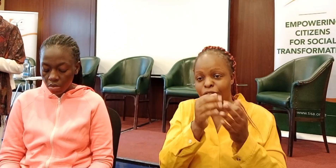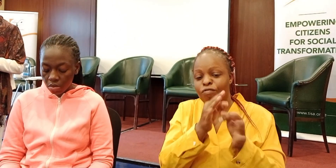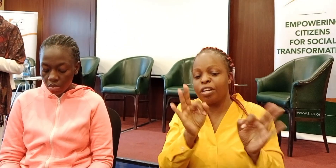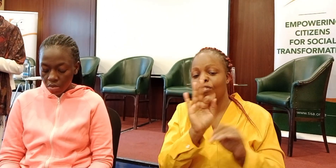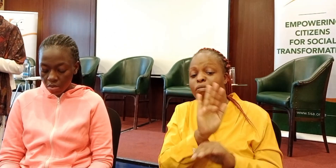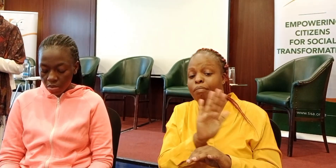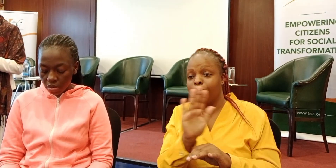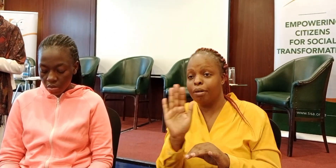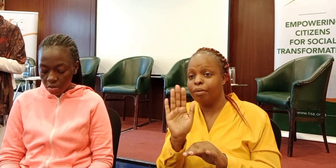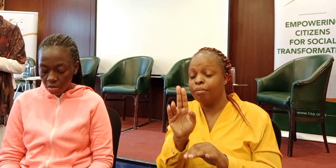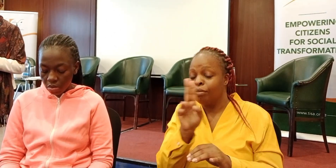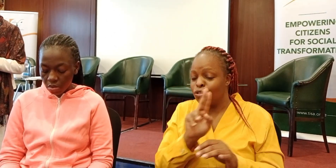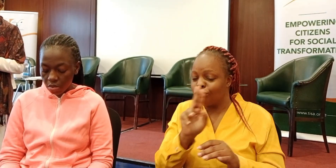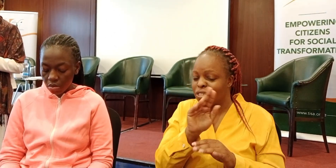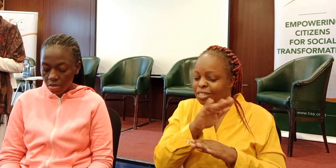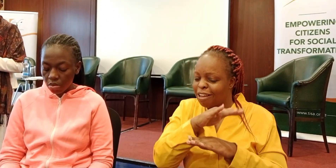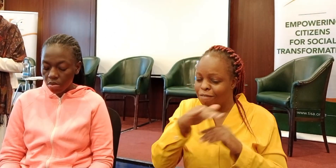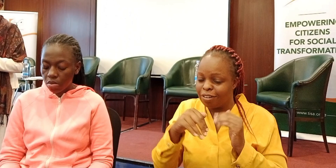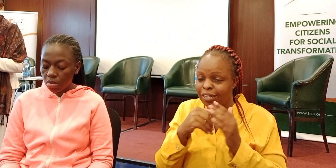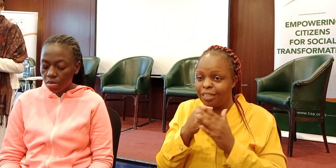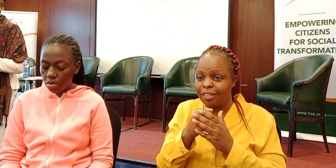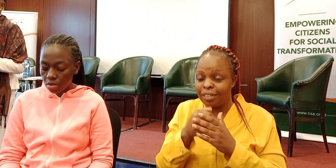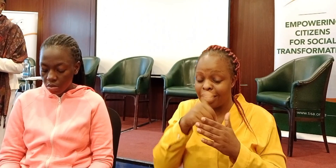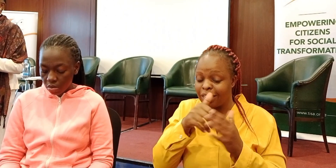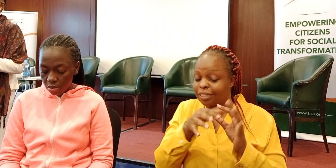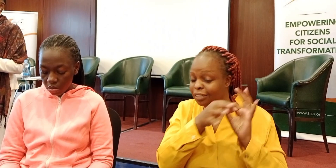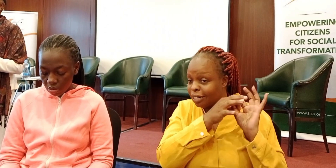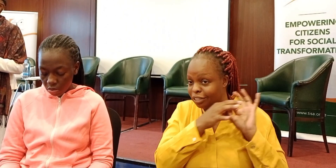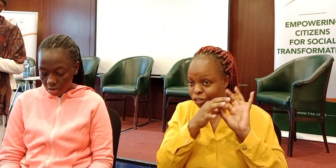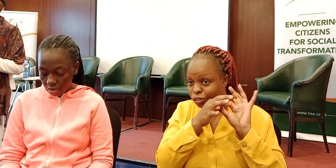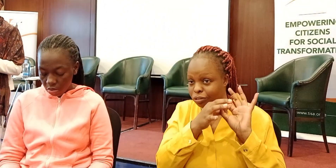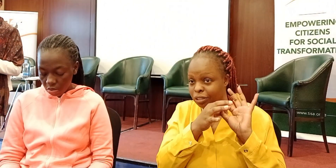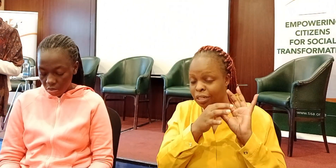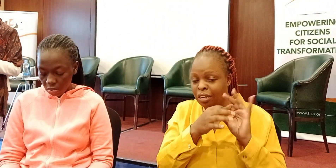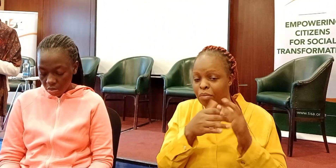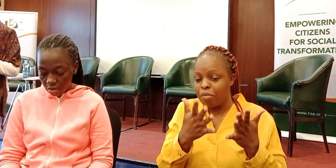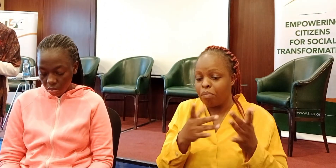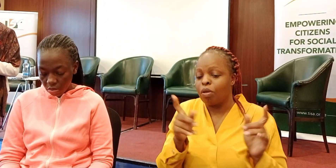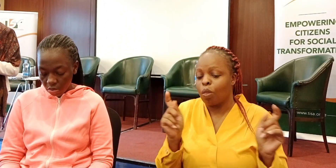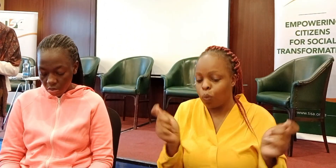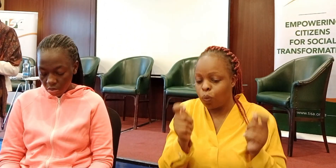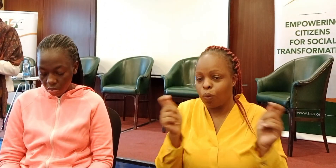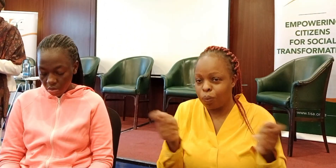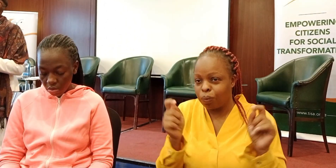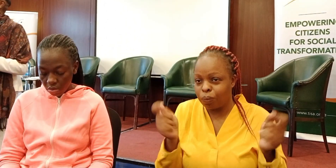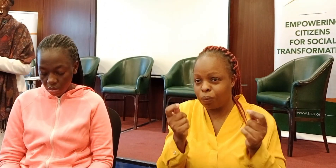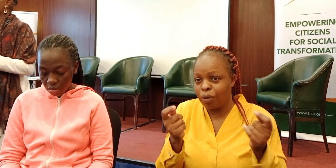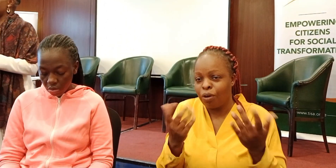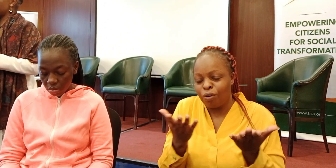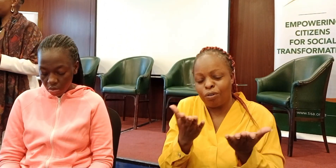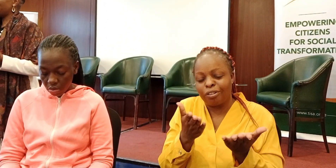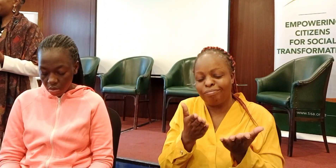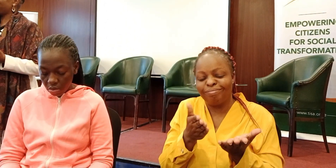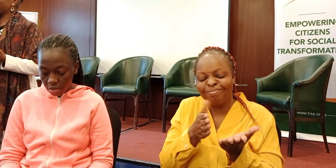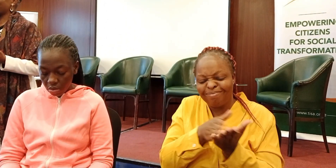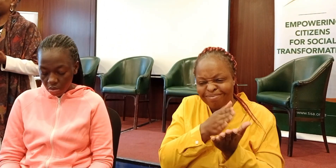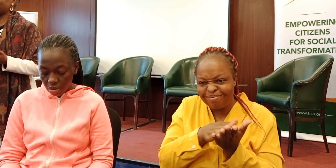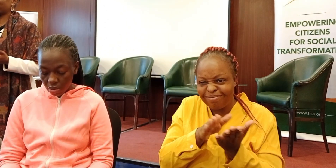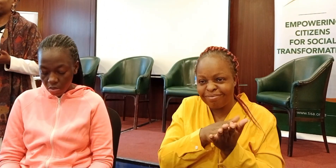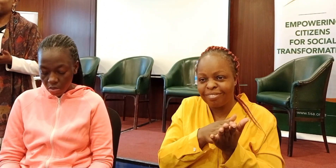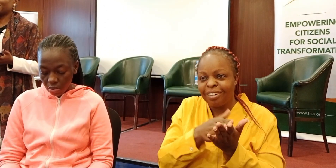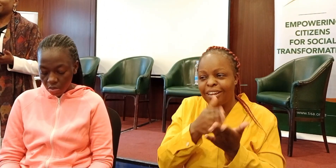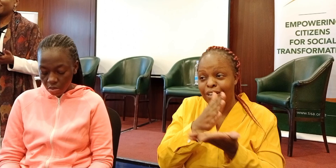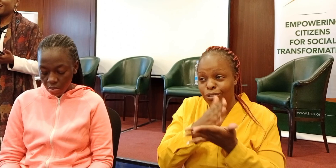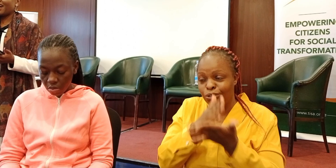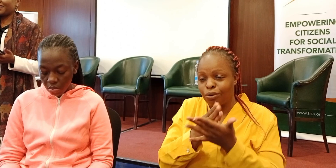We used everything within our tradition, whether it is witchcraft or sorcery, to make sure the bullets did not